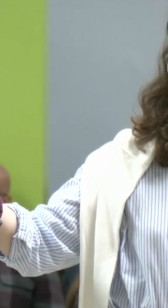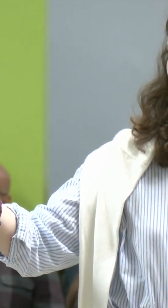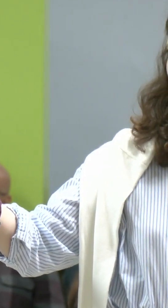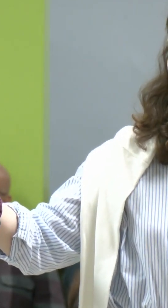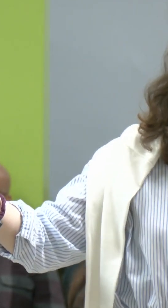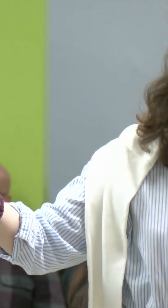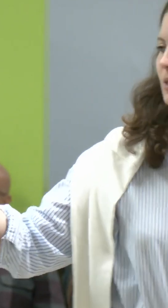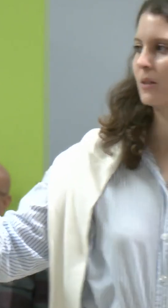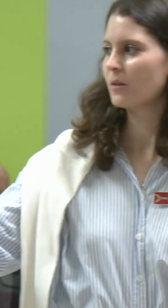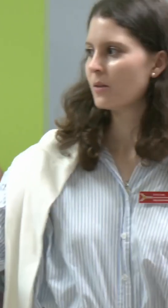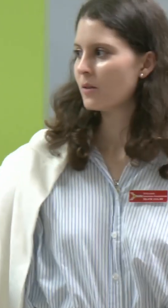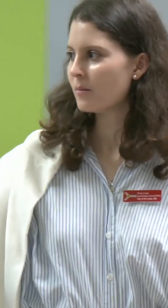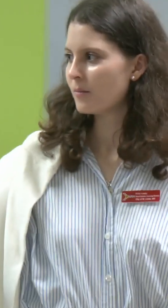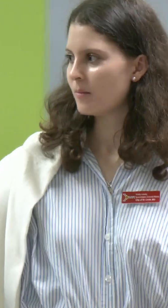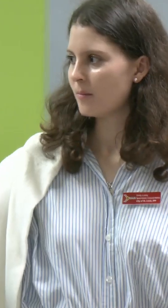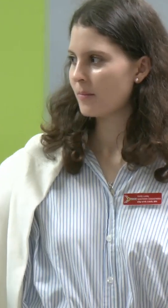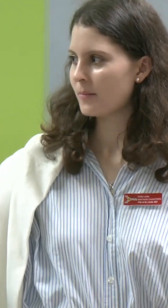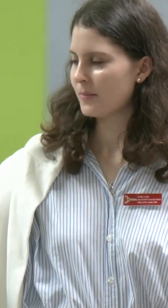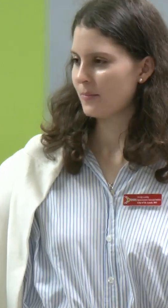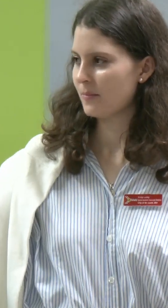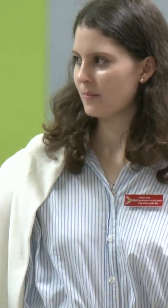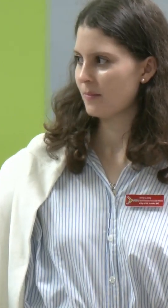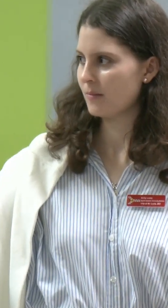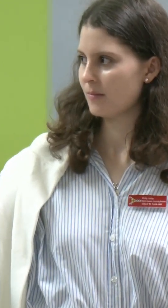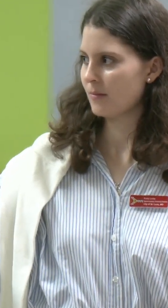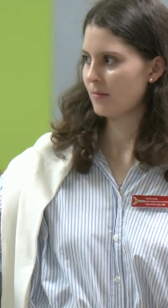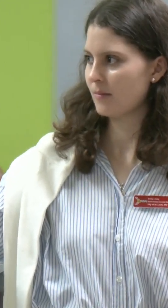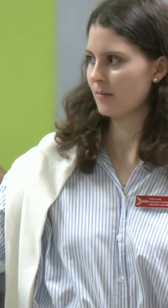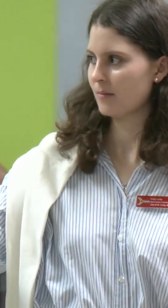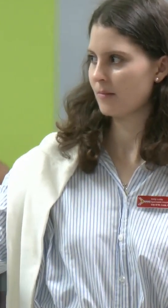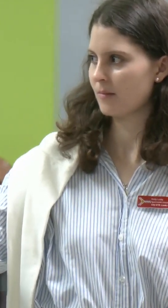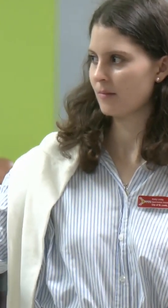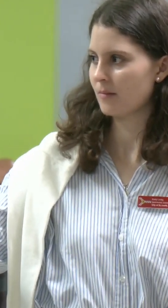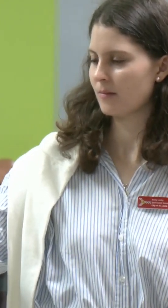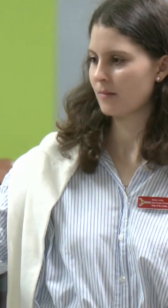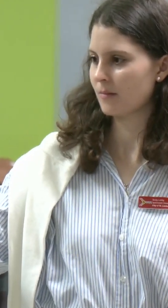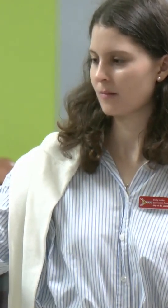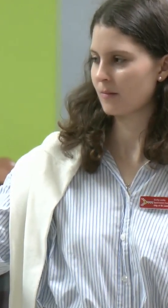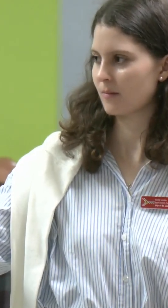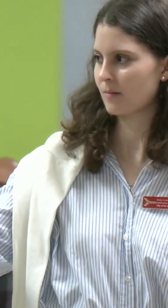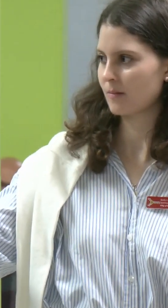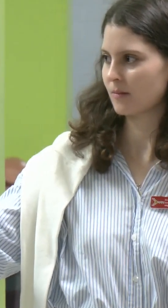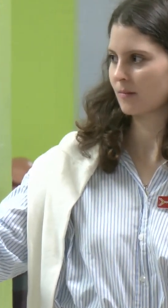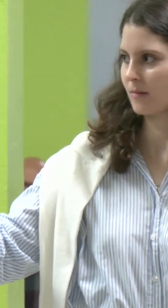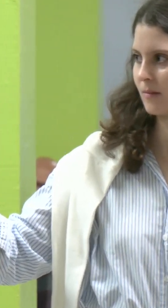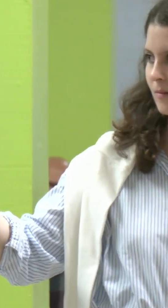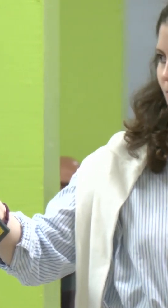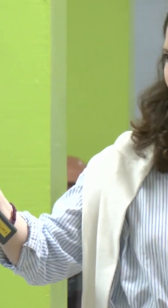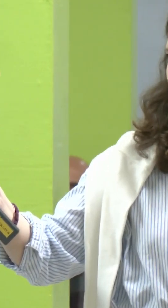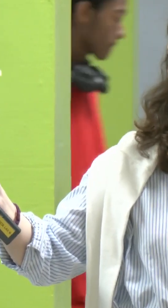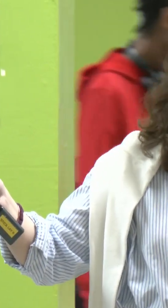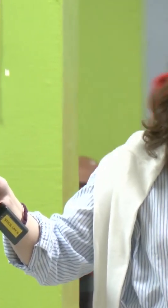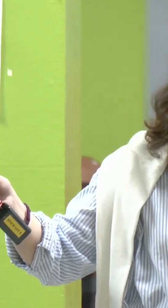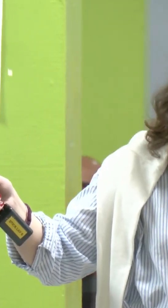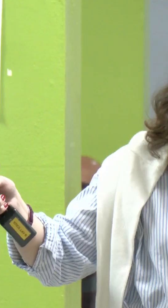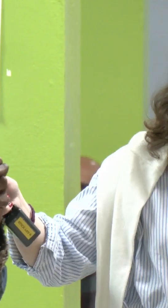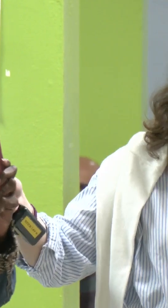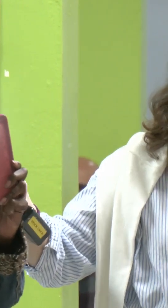start talking to people, grassroots organizations. City St. Louis up